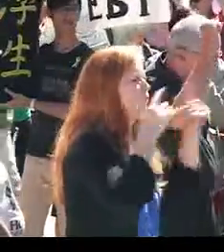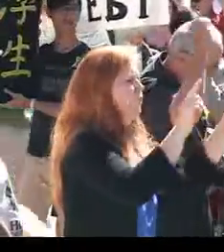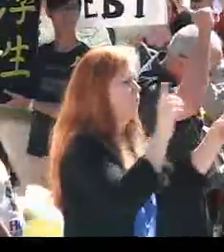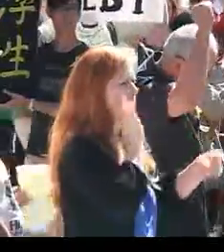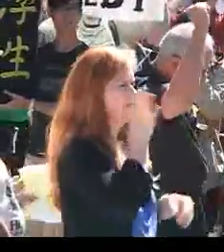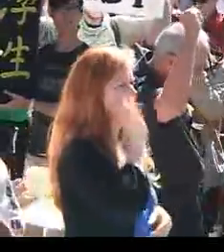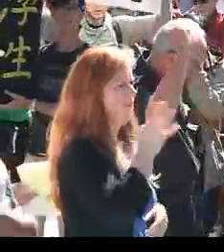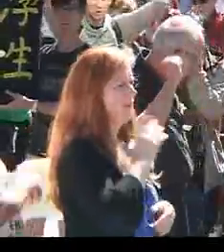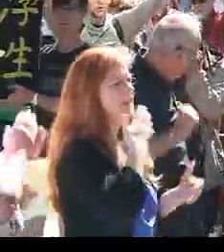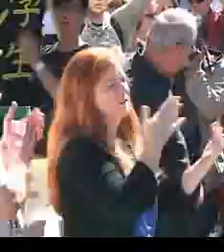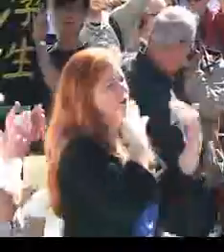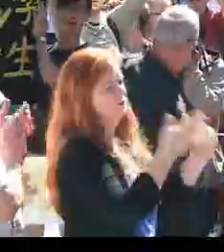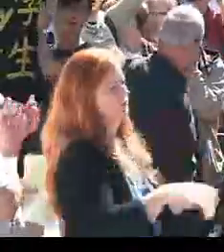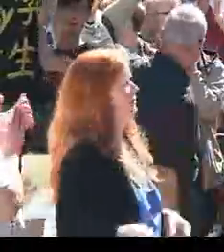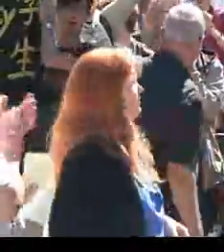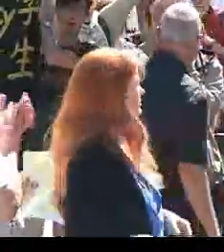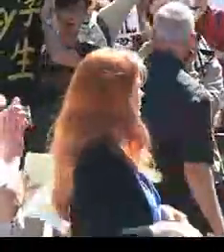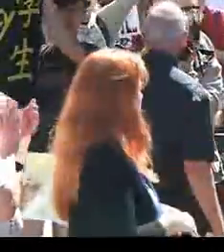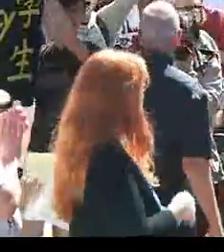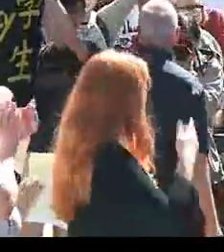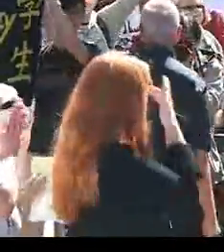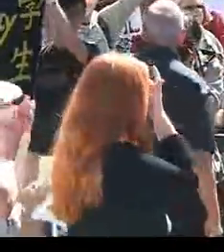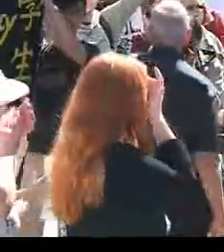Thank you.